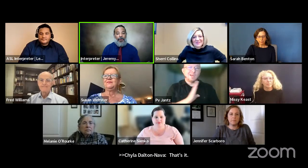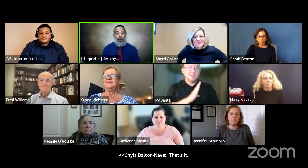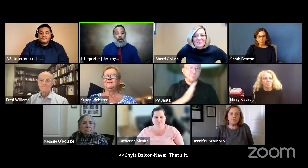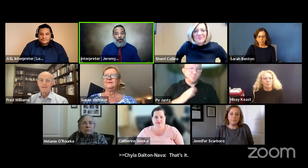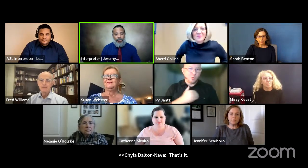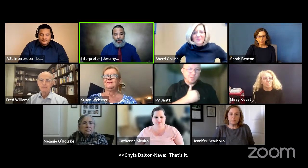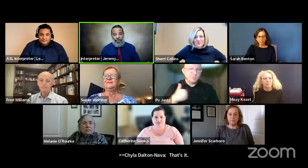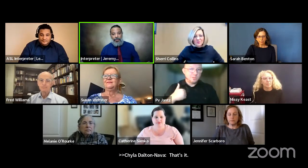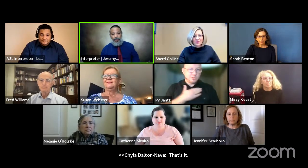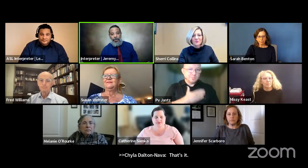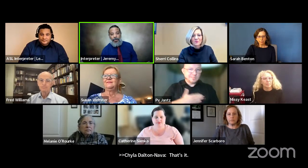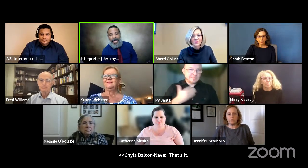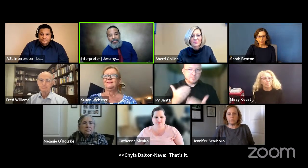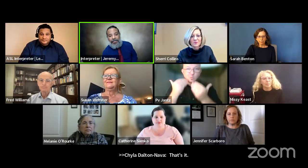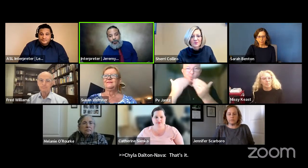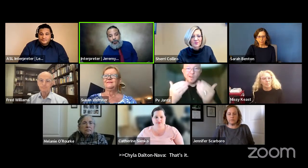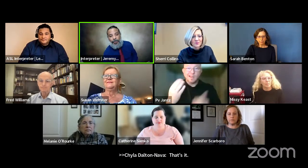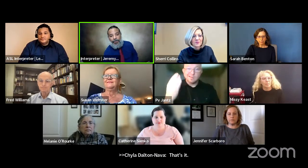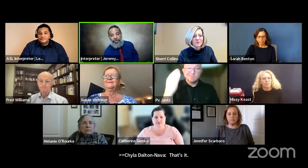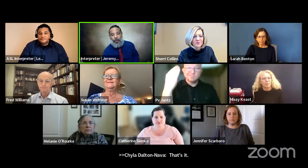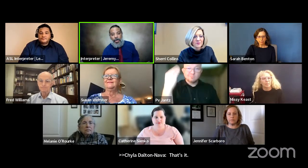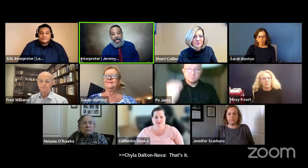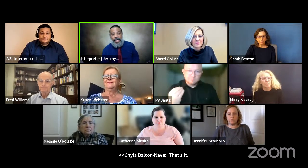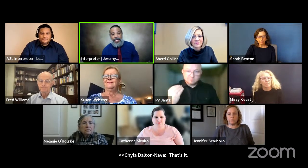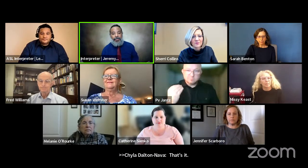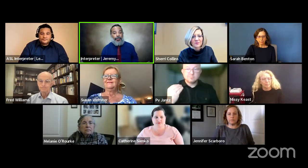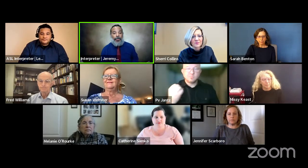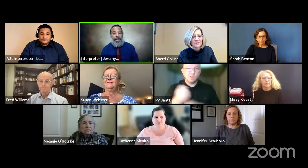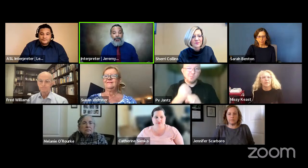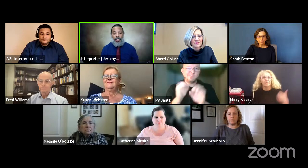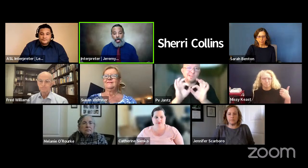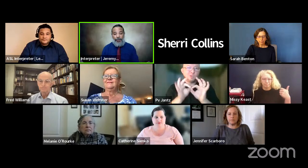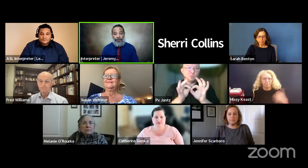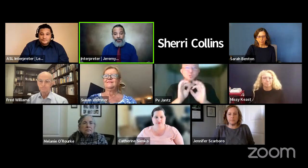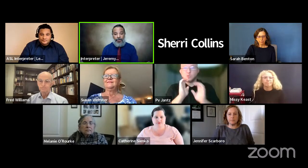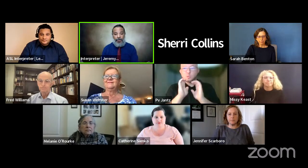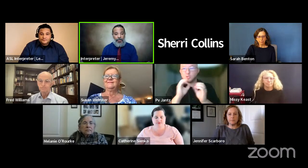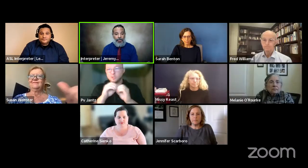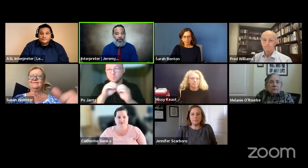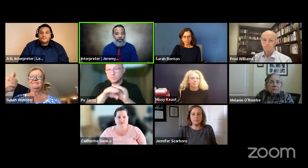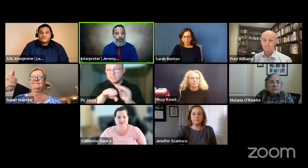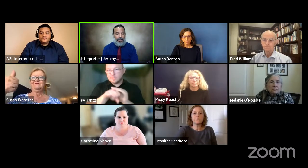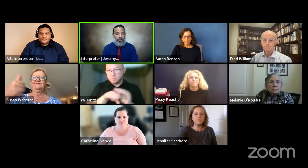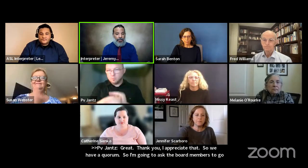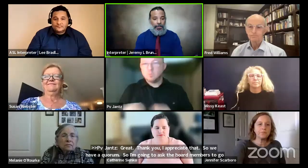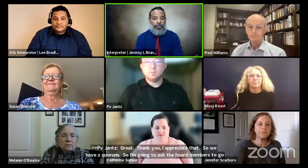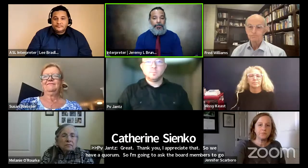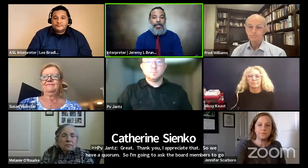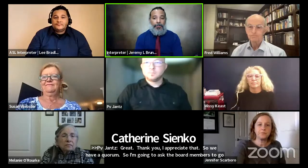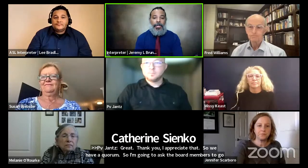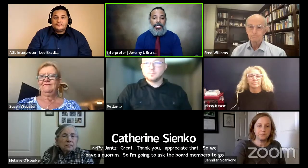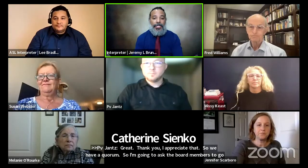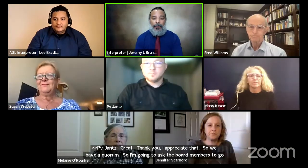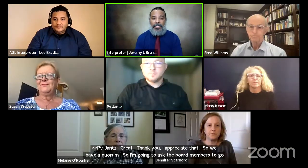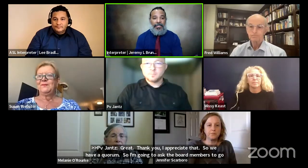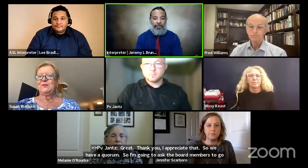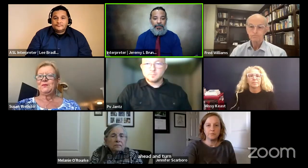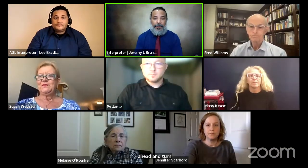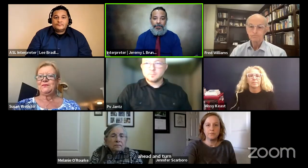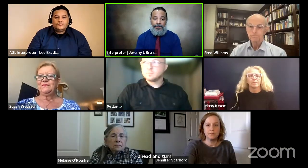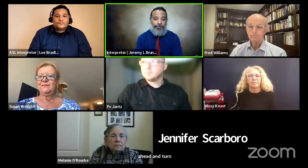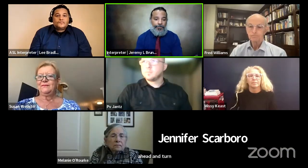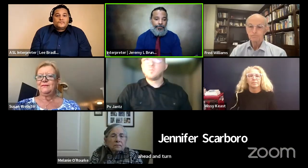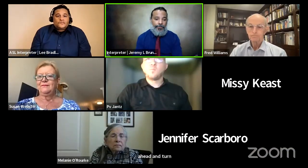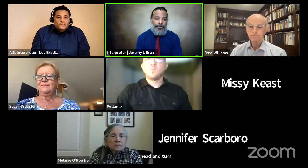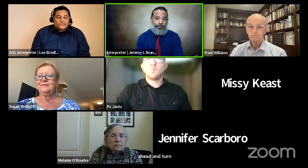So we have a quorum. So I'm going to ask the board members to go ahead and turn their cameras off to make communication more